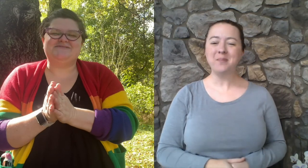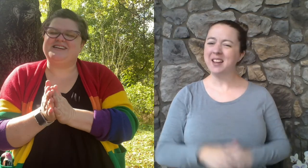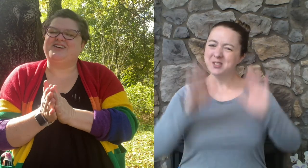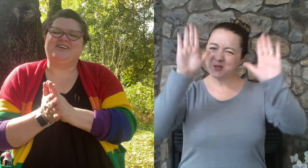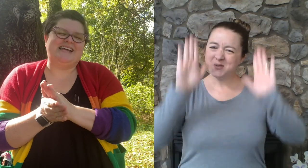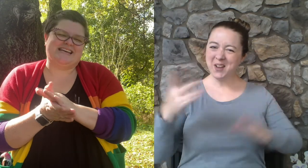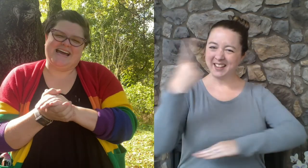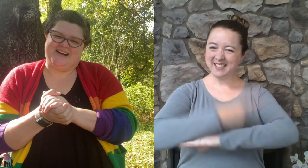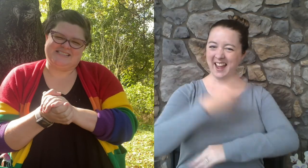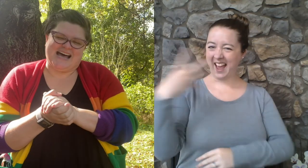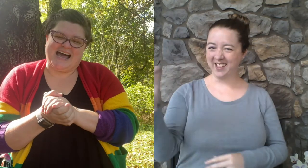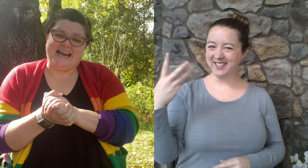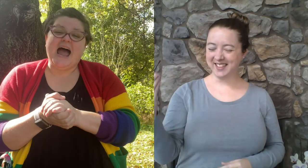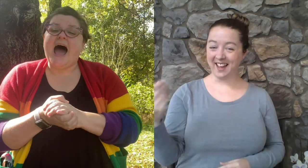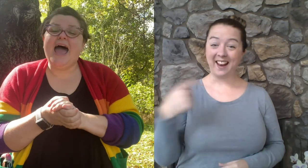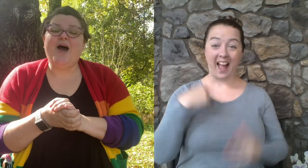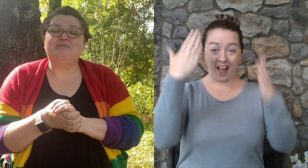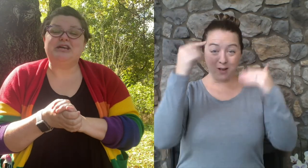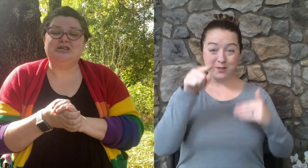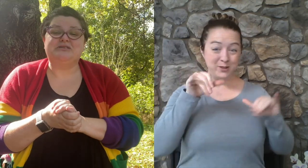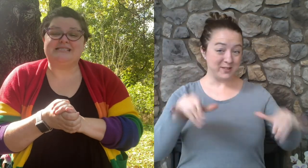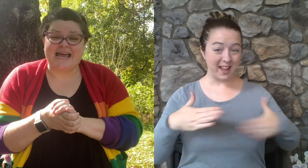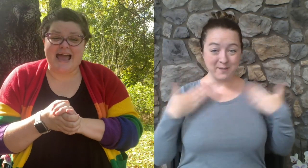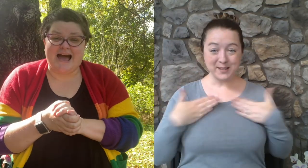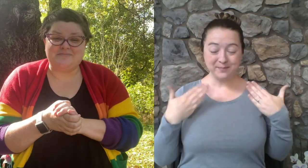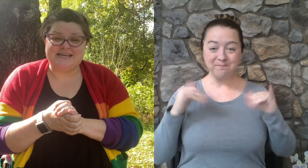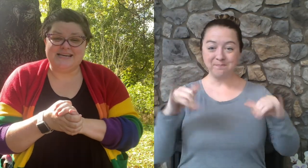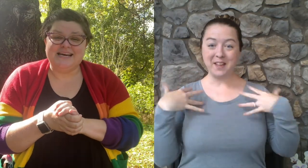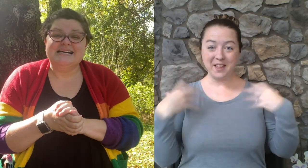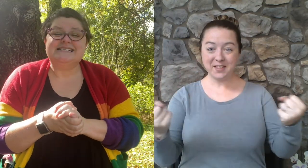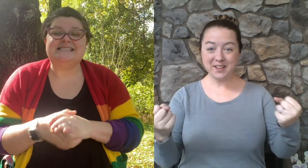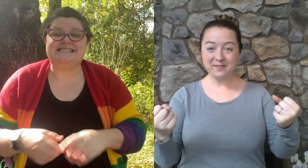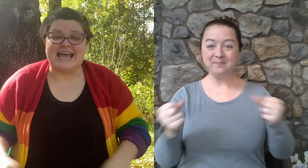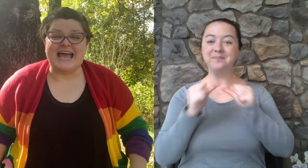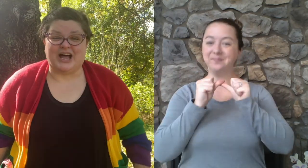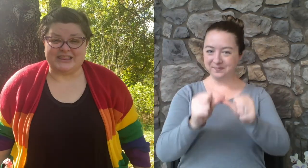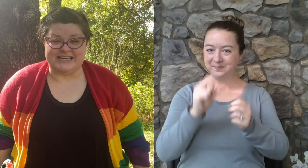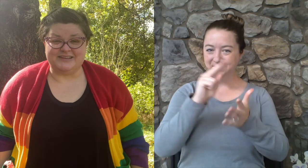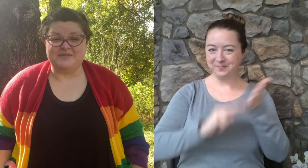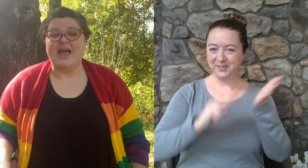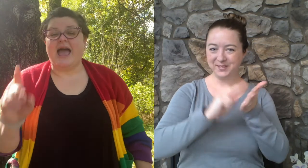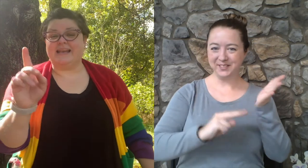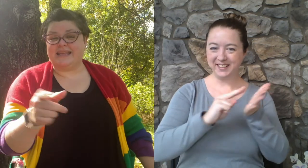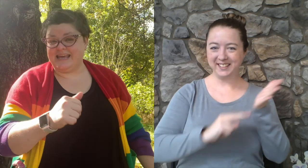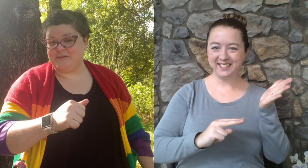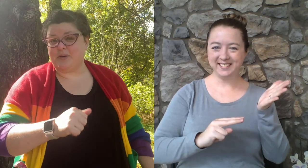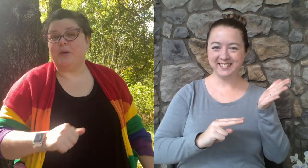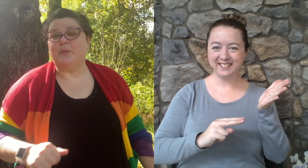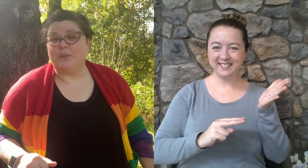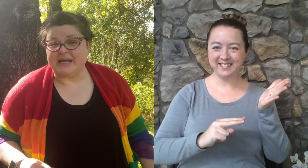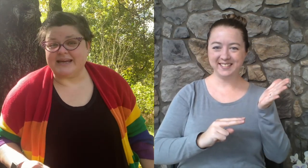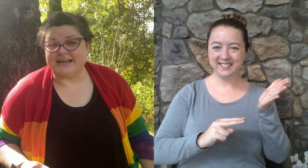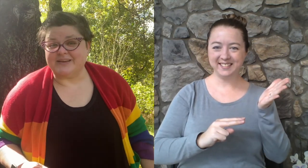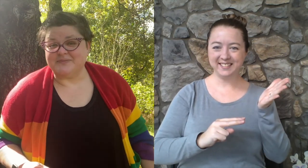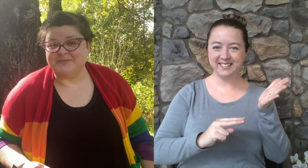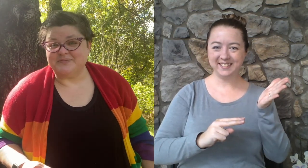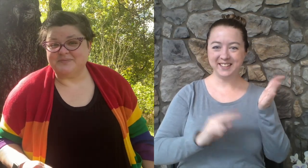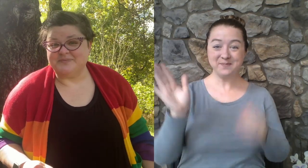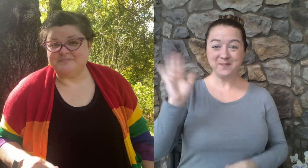it's been a great day outside. I hope that you stay happy, stay healthy, and keep